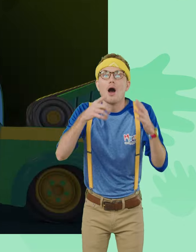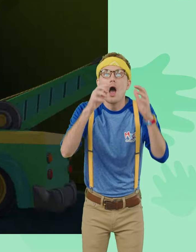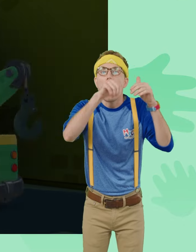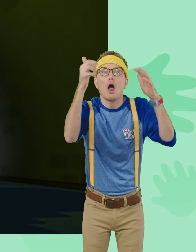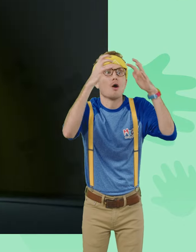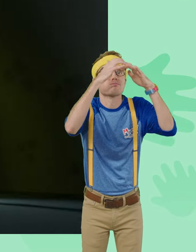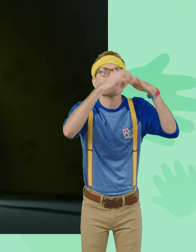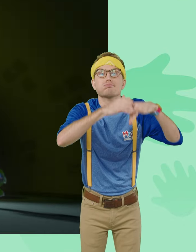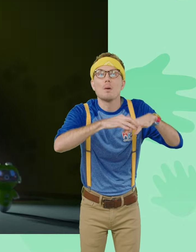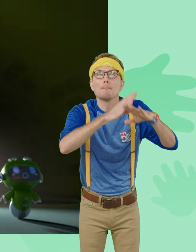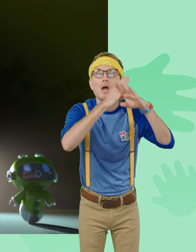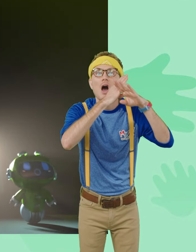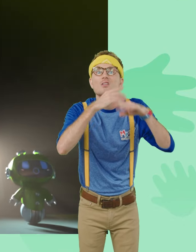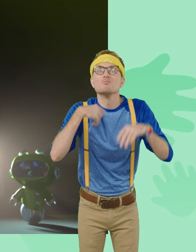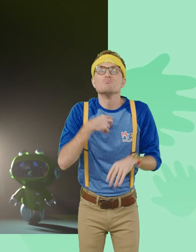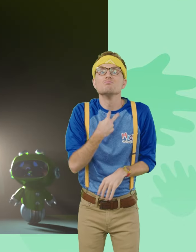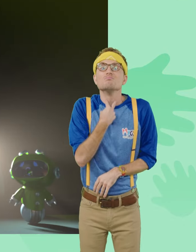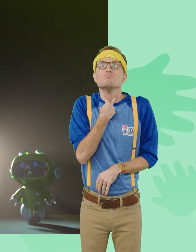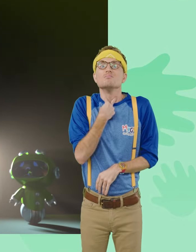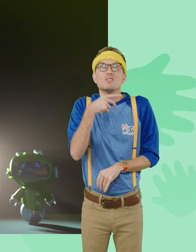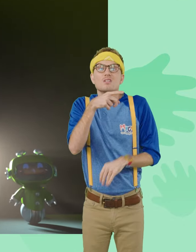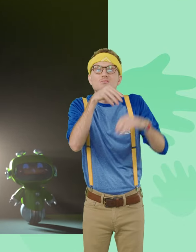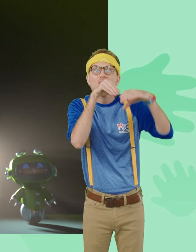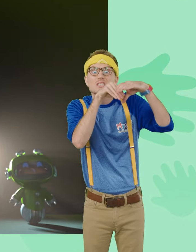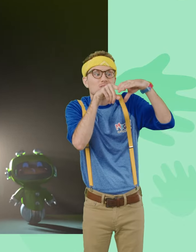Another cave-in!